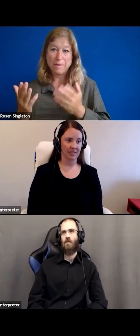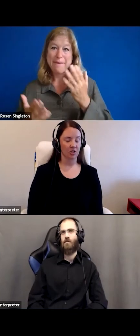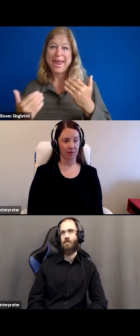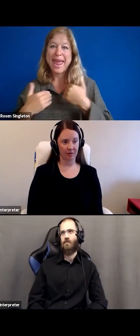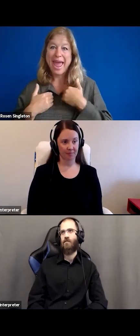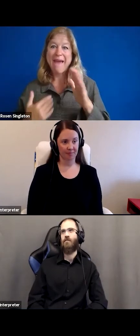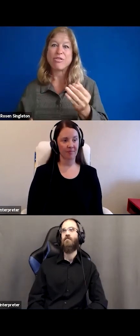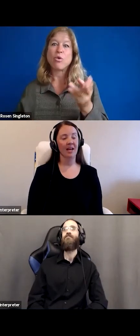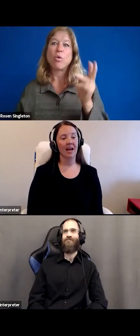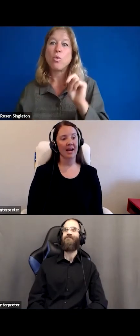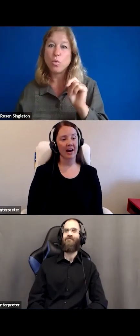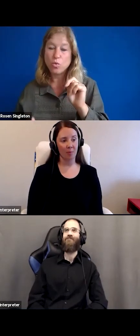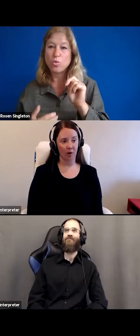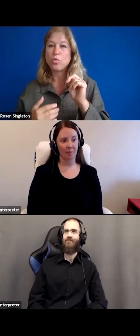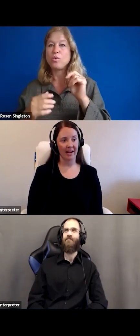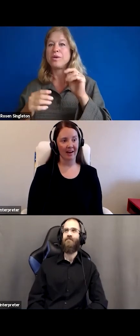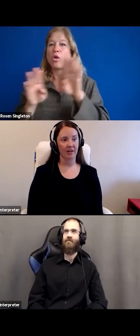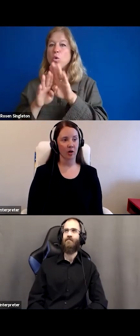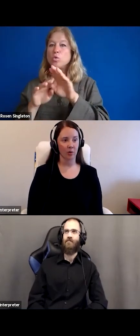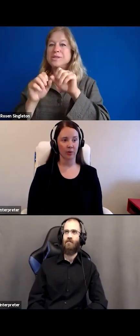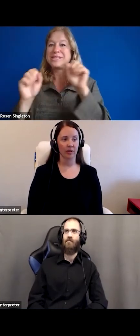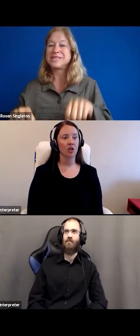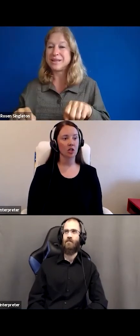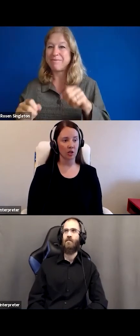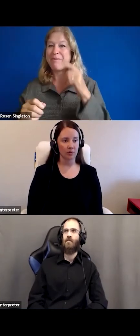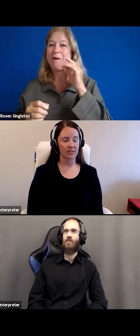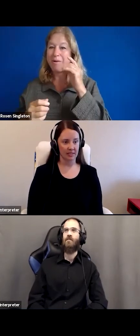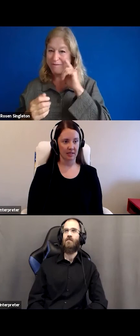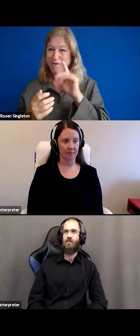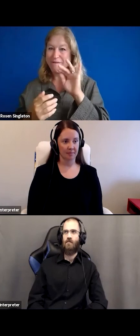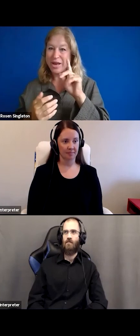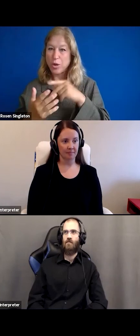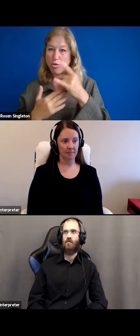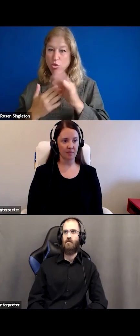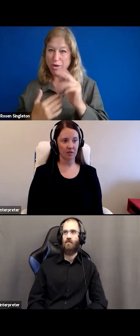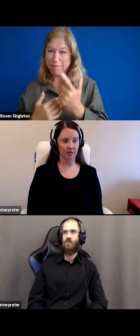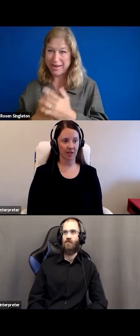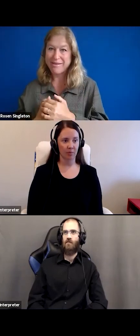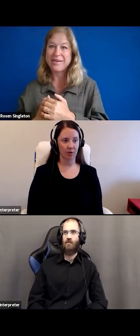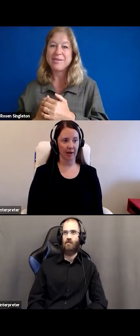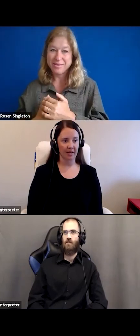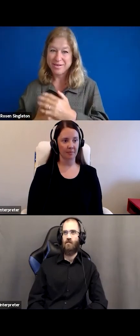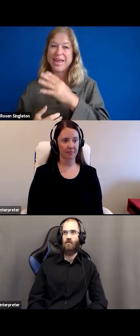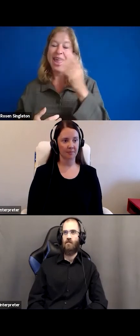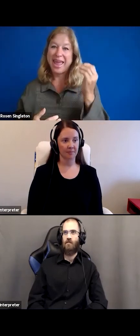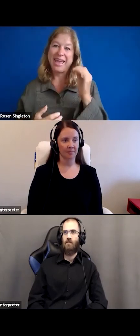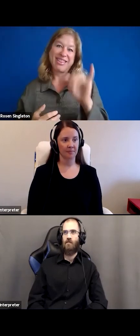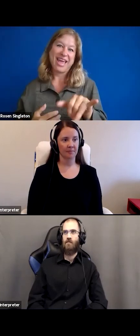excuse the interpreter. An airport may have their own closed system for video programming.